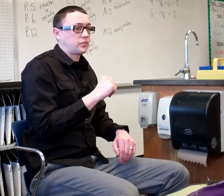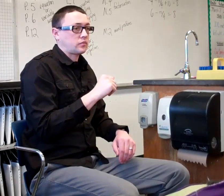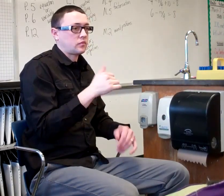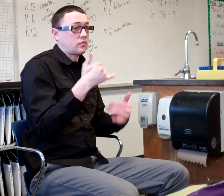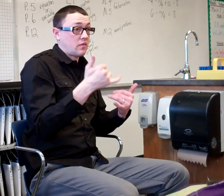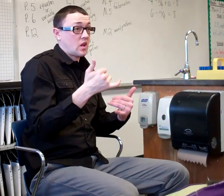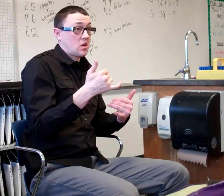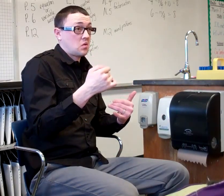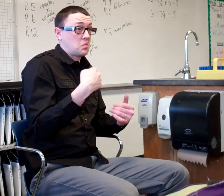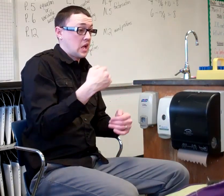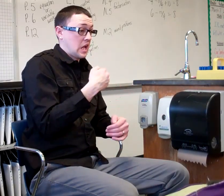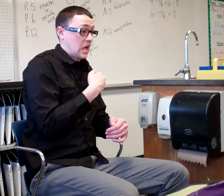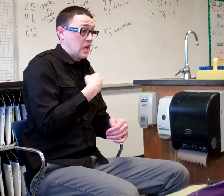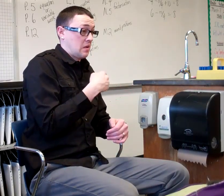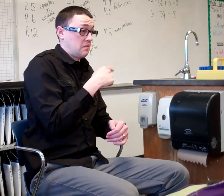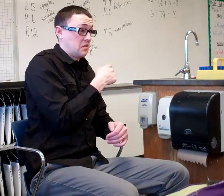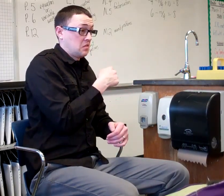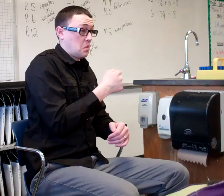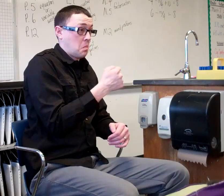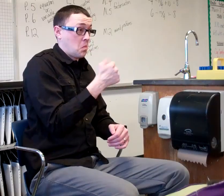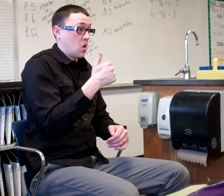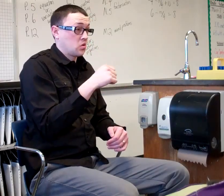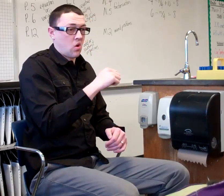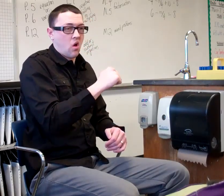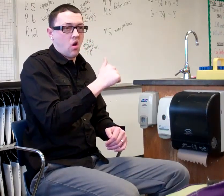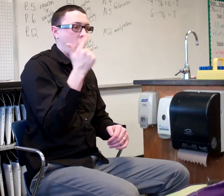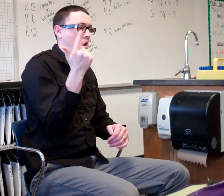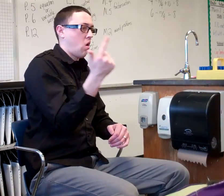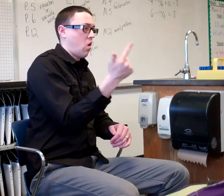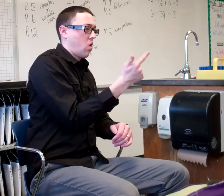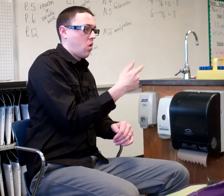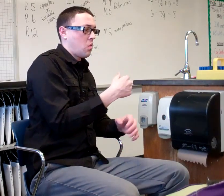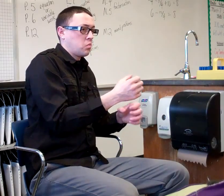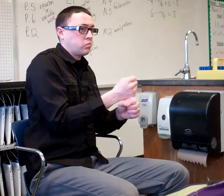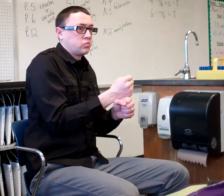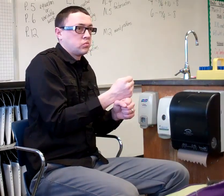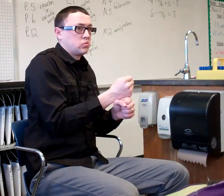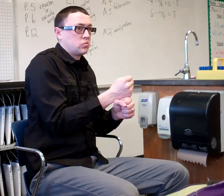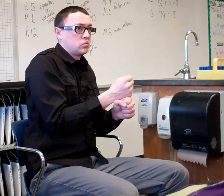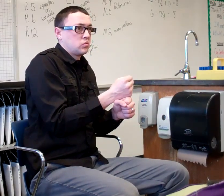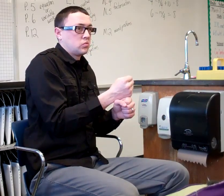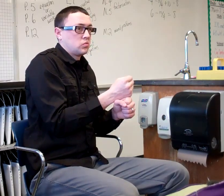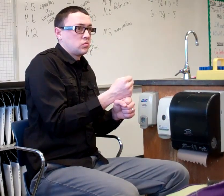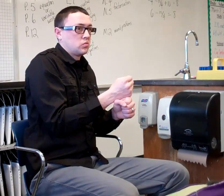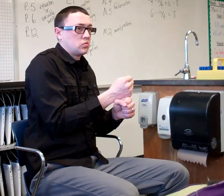Now, do I have the trash all collected so I can move it? Where's my trash, Amanda?